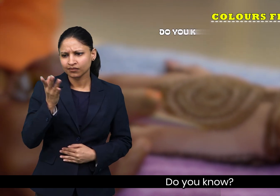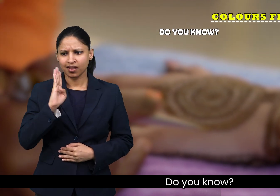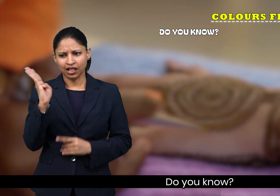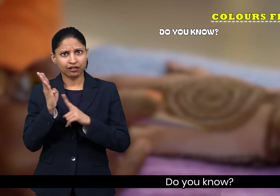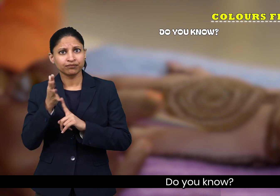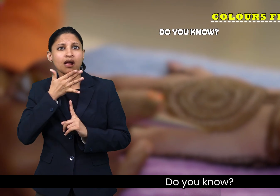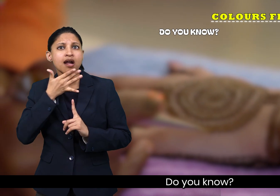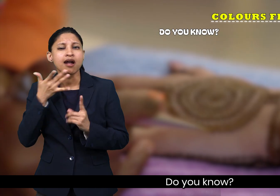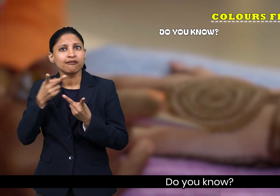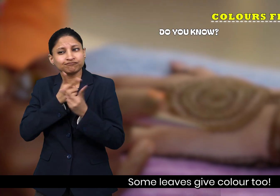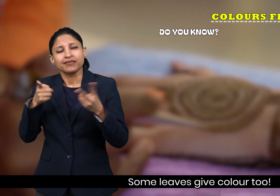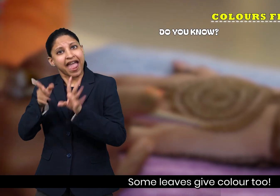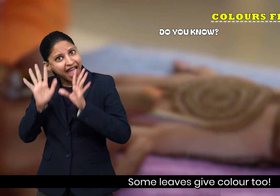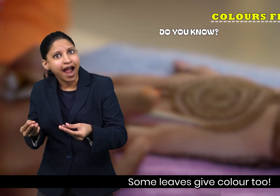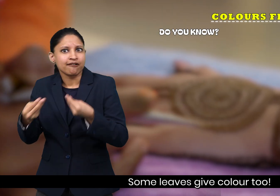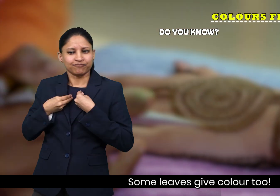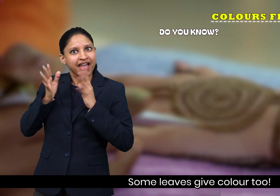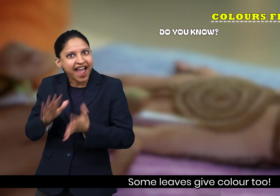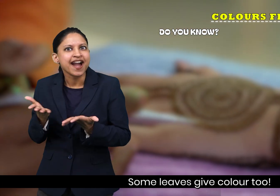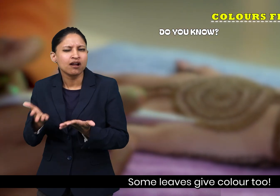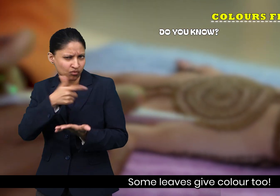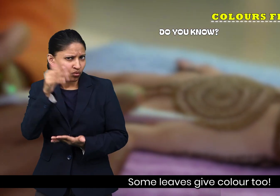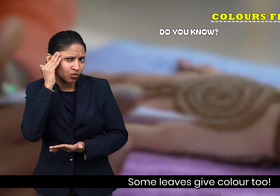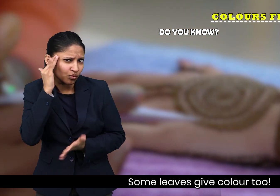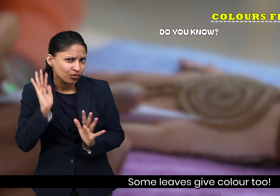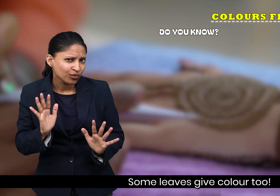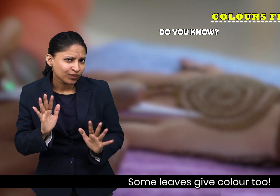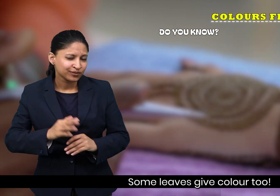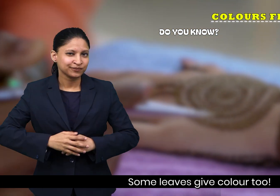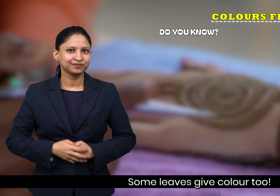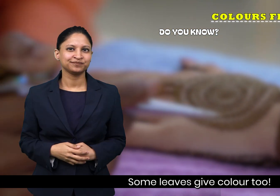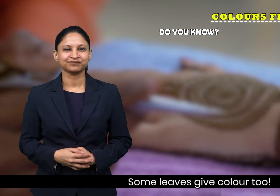Do you know some leaves give color too?